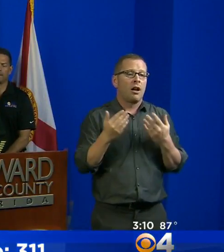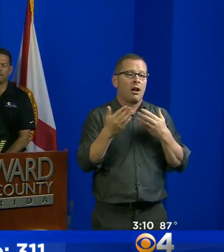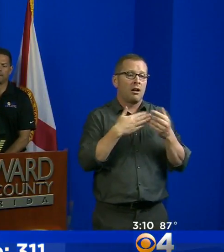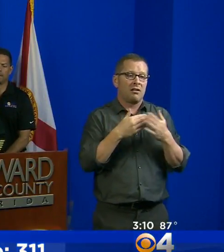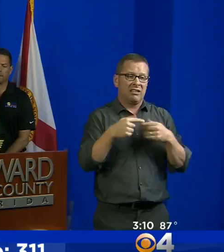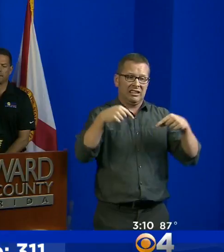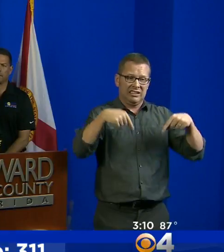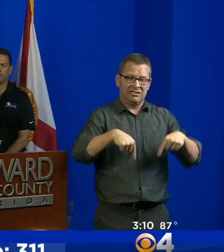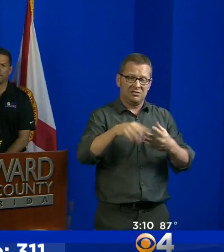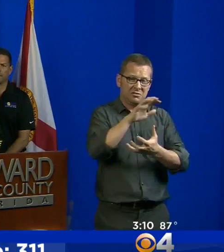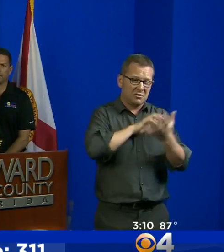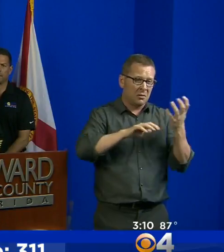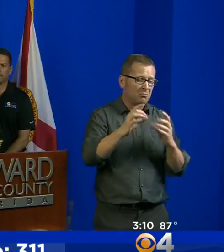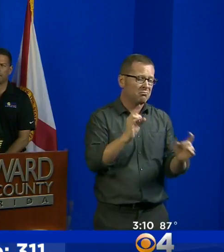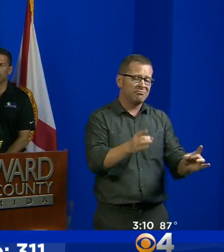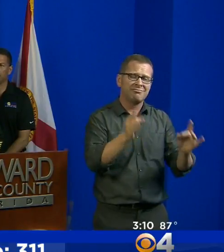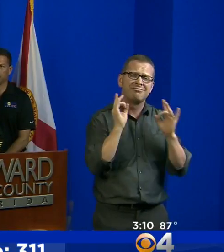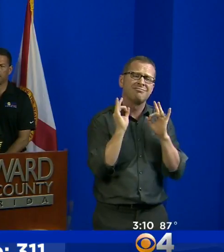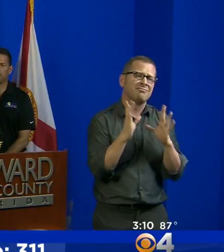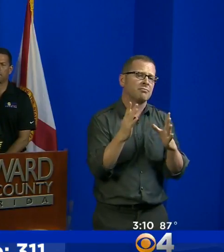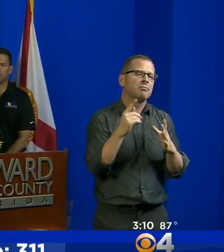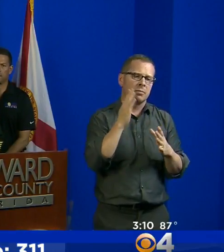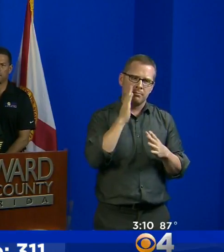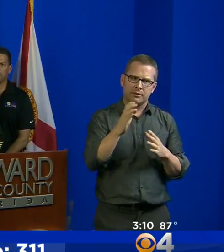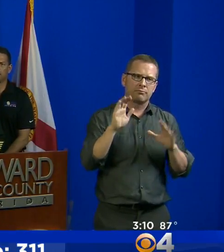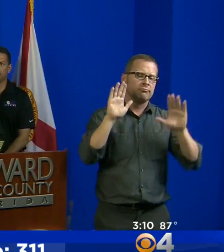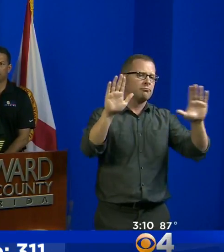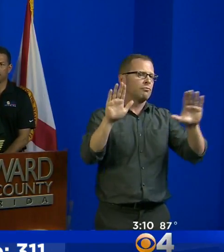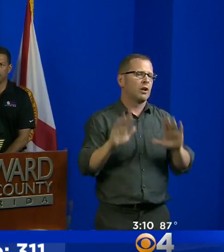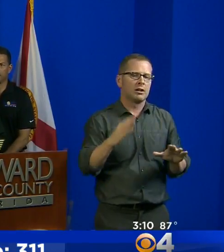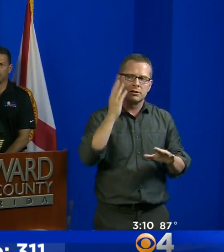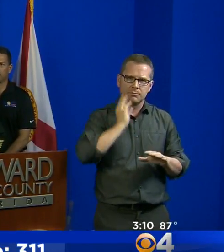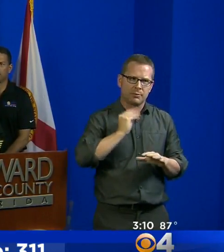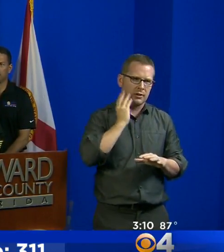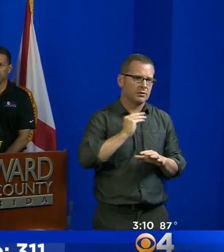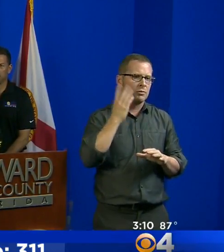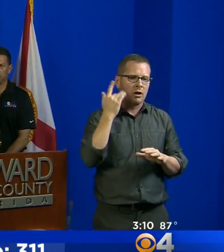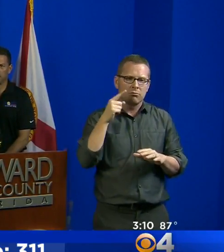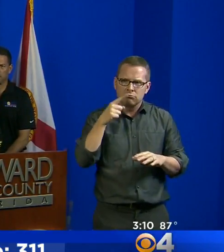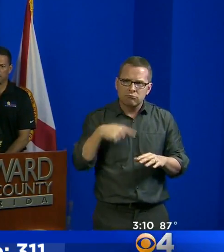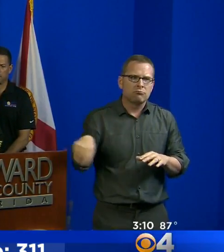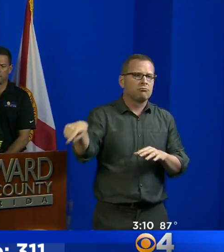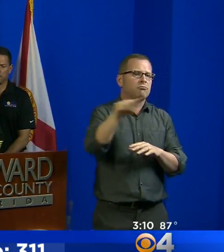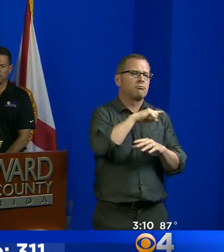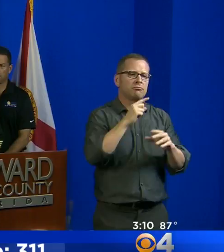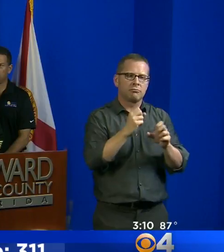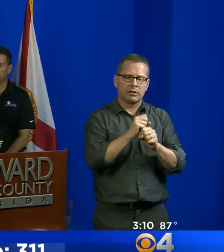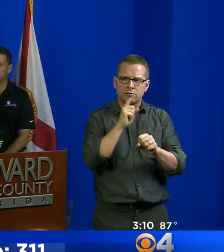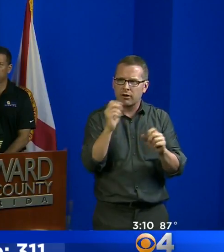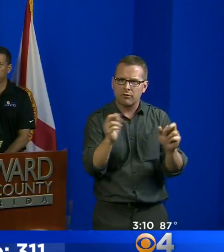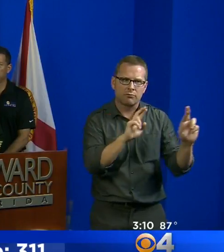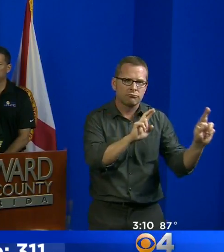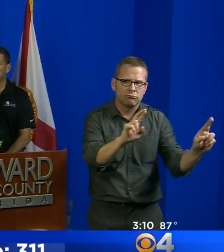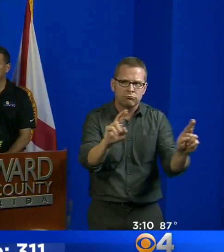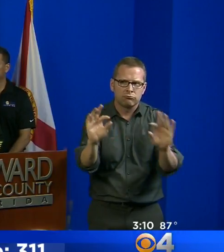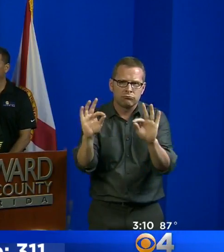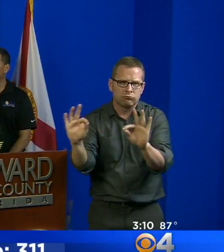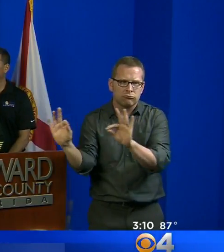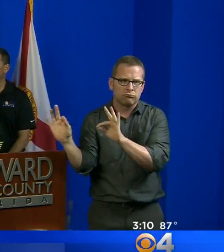is going to be Broward County's finest hour. The Broward Sheriff's Office is prepared. We're ready to protect our citizens. We're ready to aid